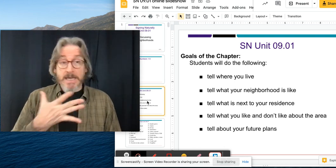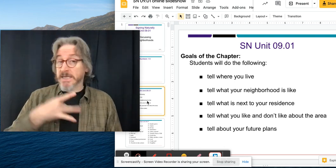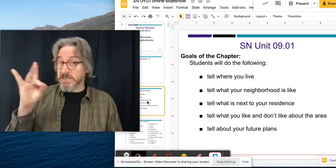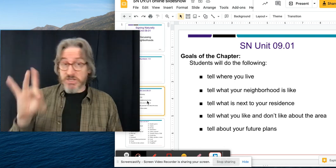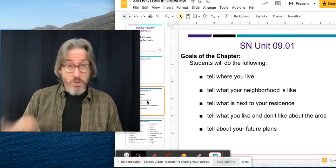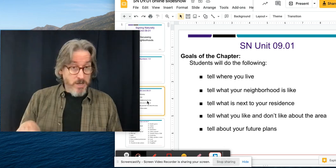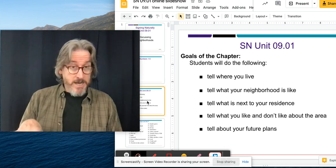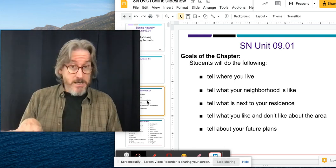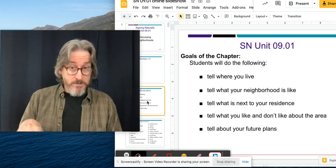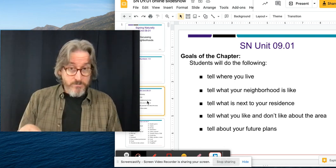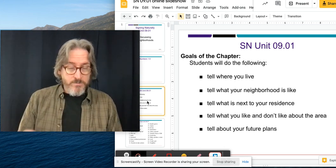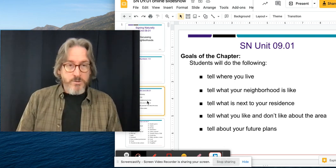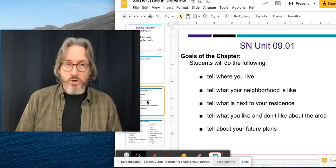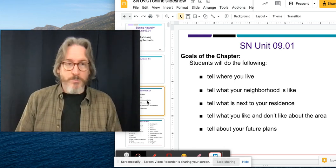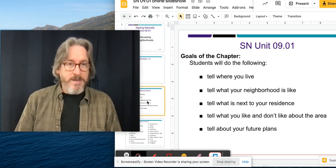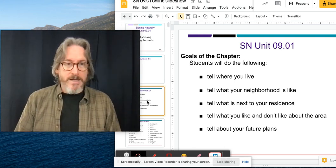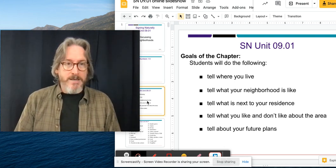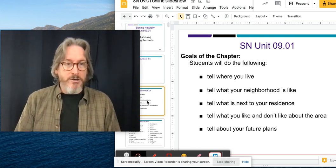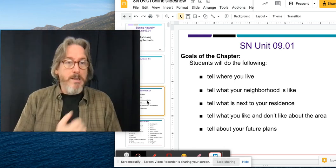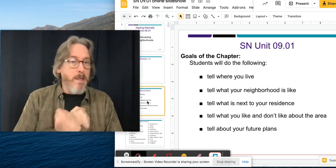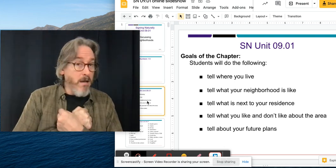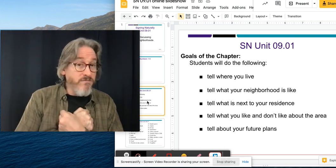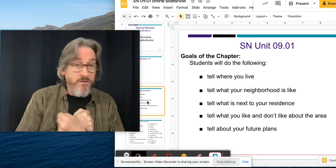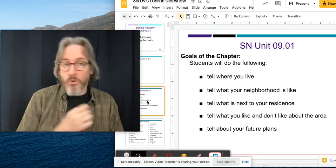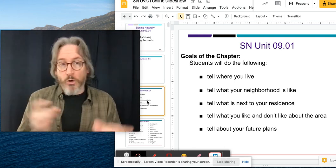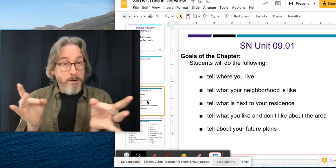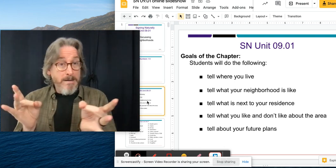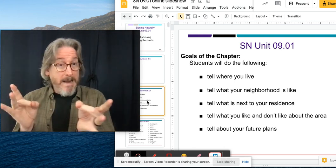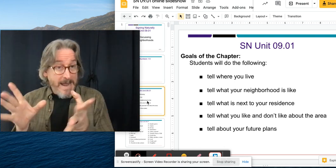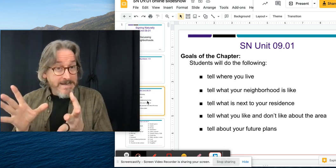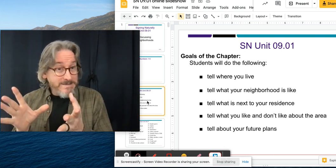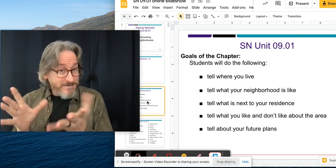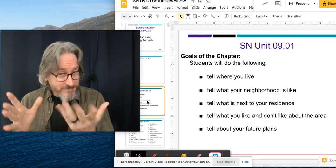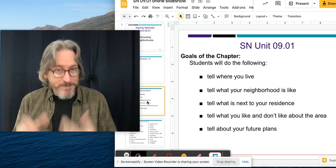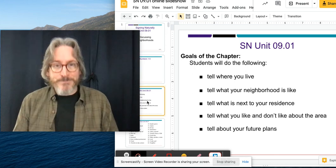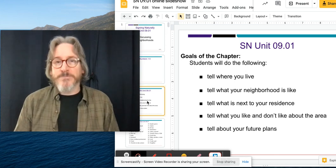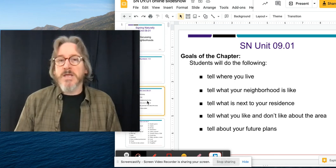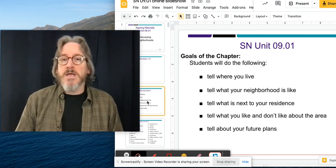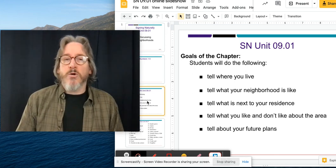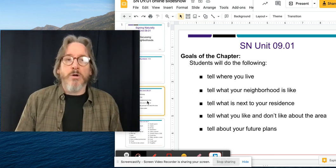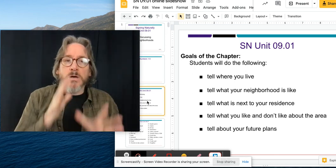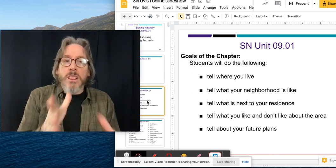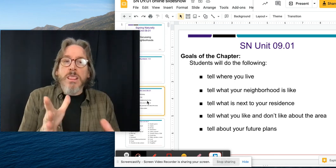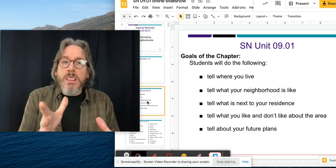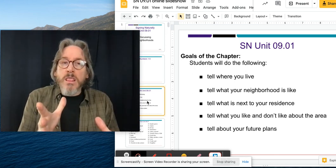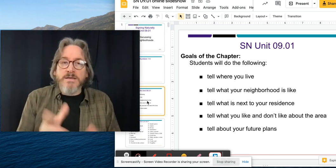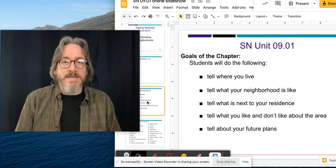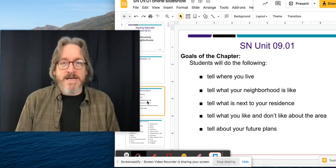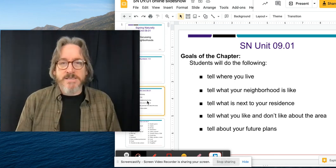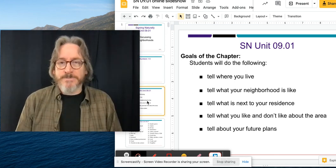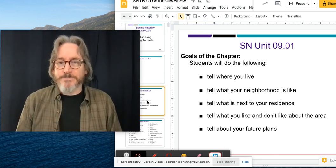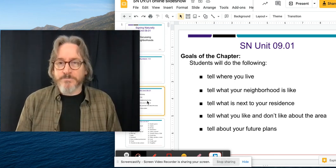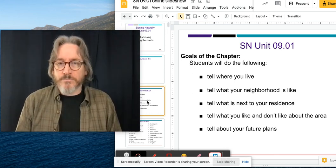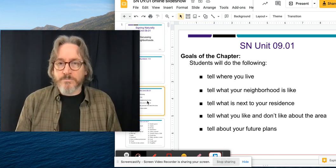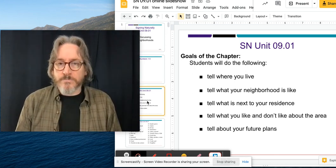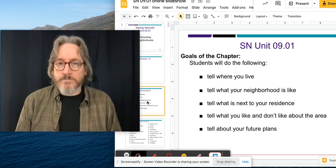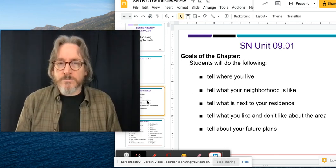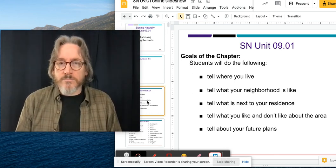like, don't like, could be love or hate, right? Or